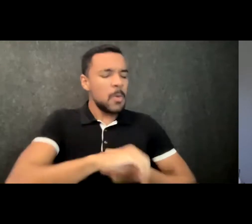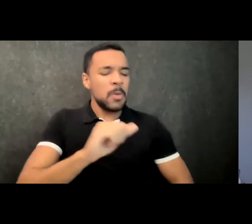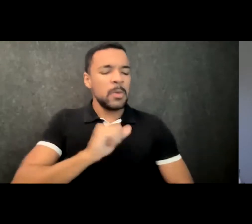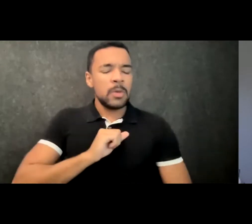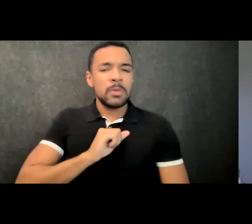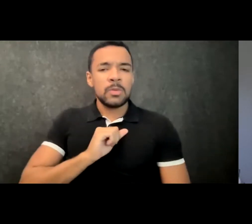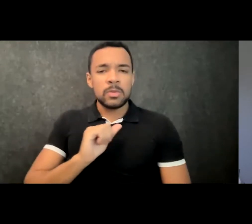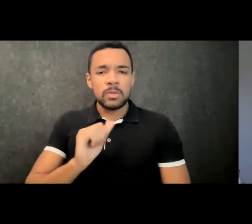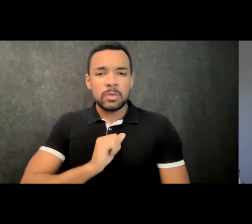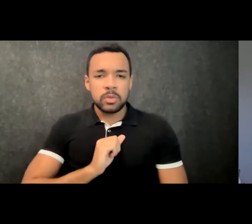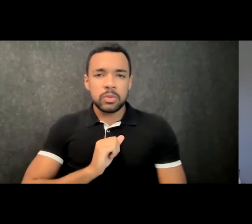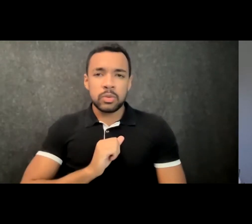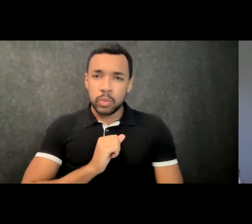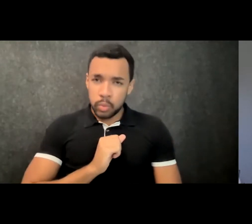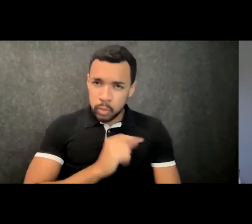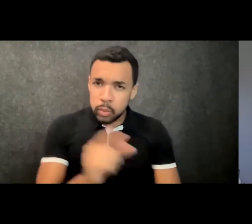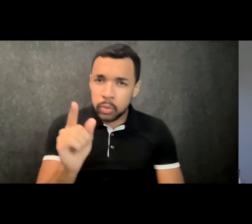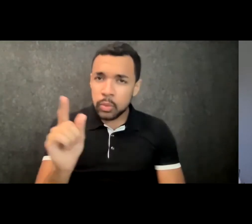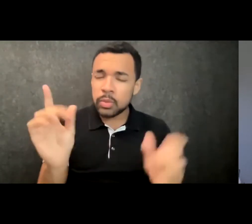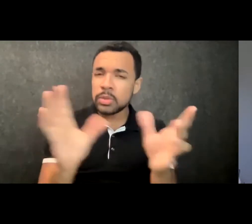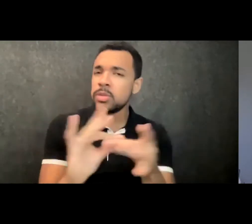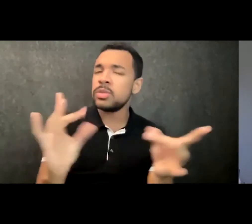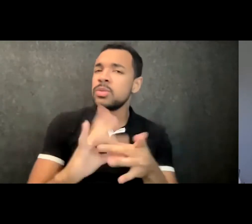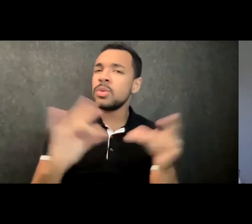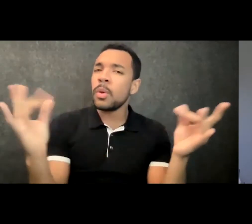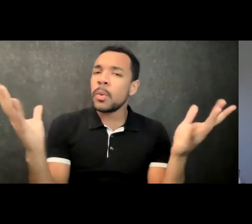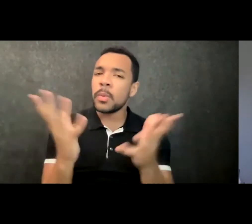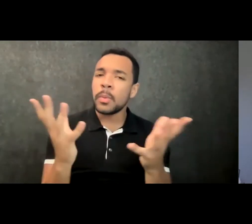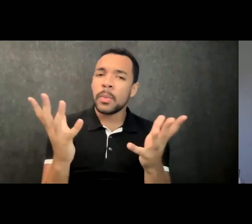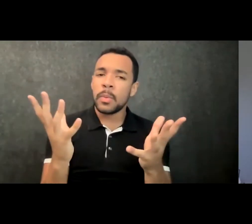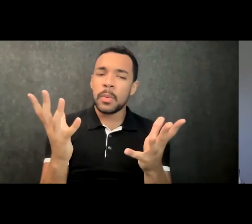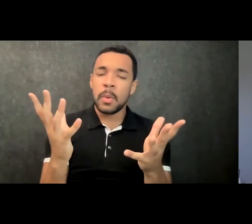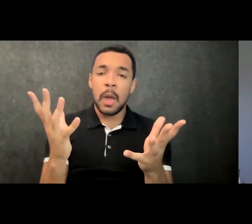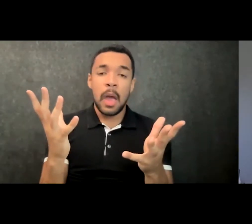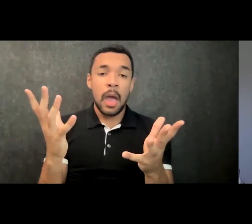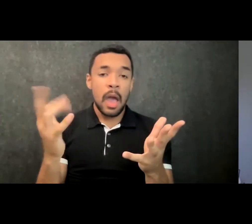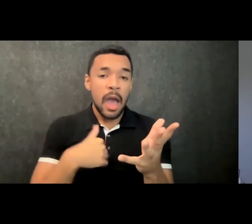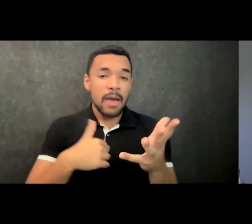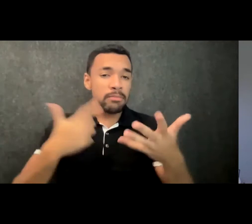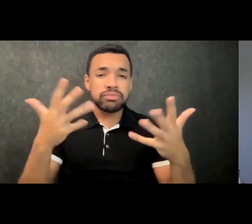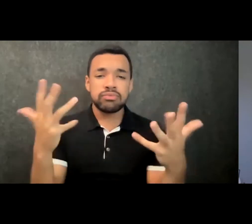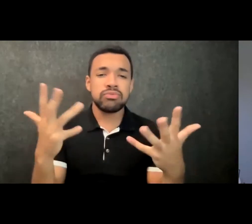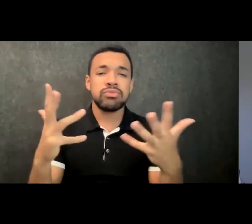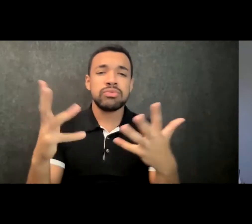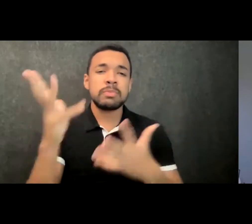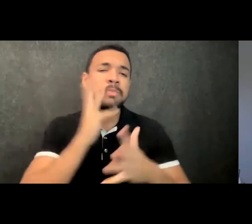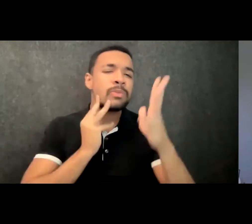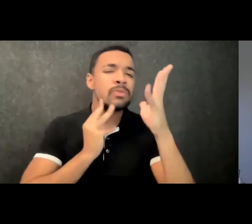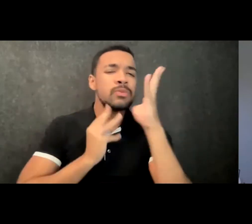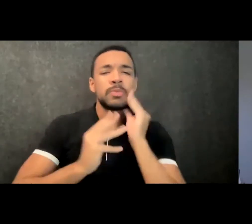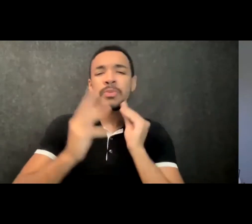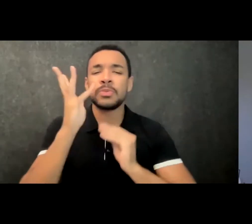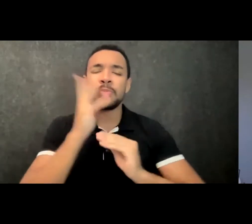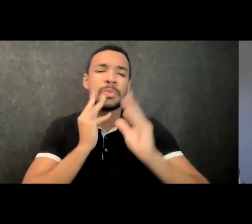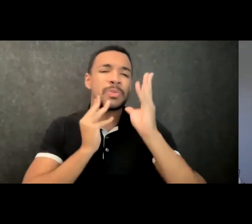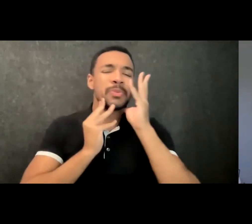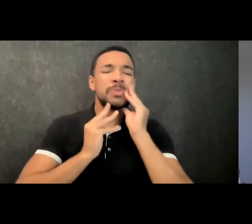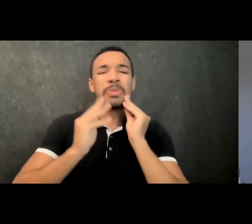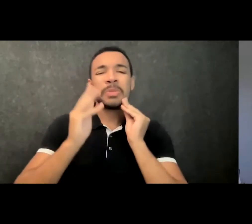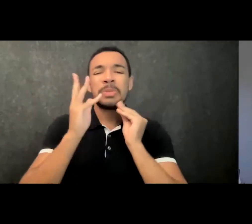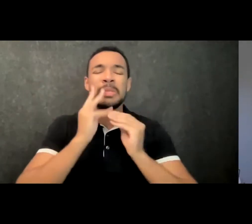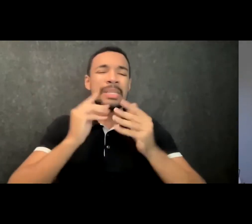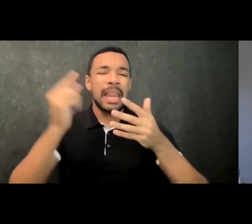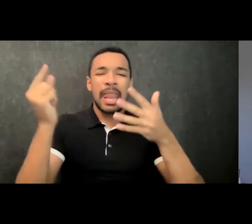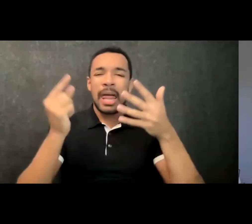And what can you say to me when I am bathed in an insistence, a sheen